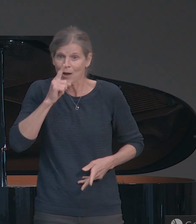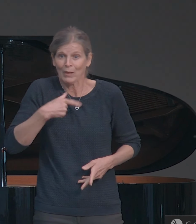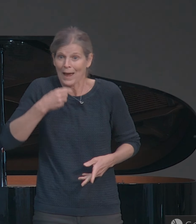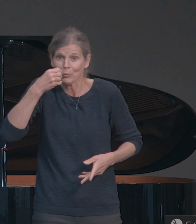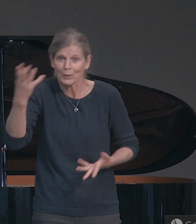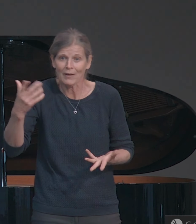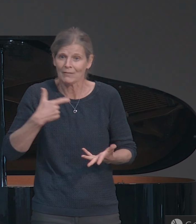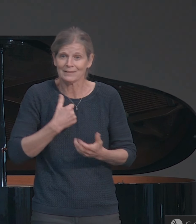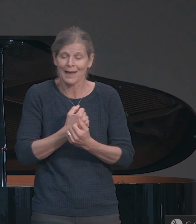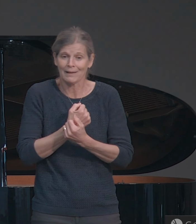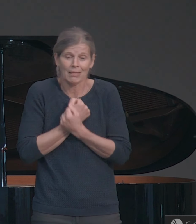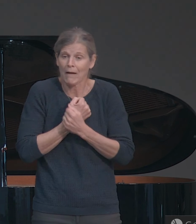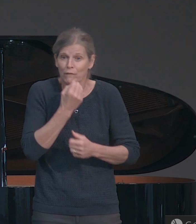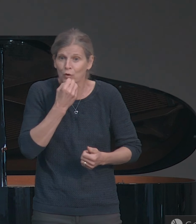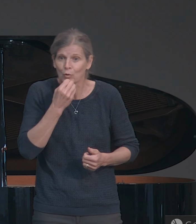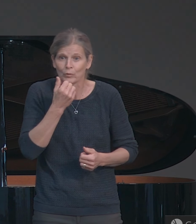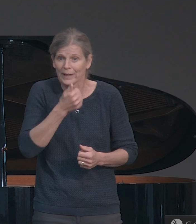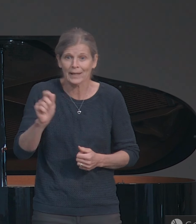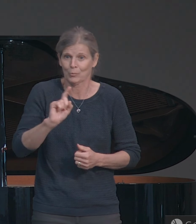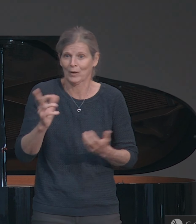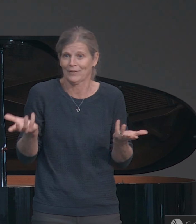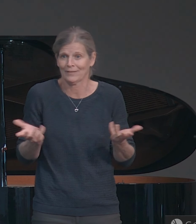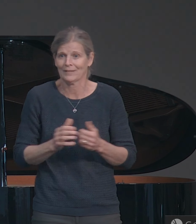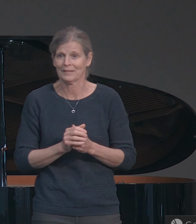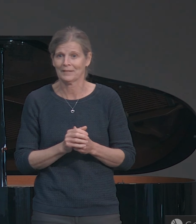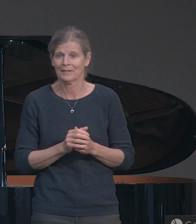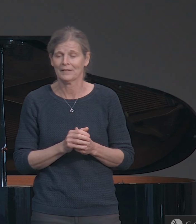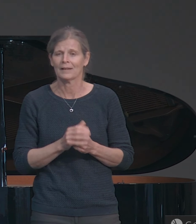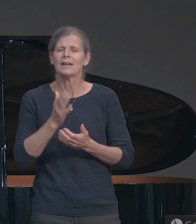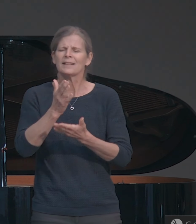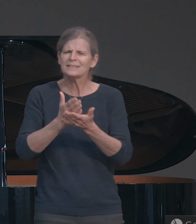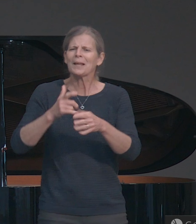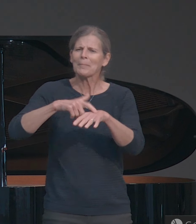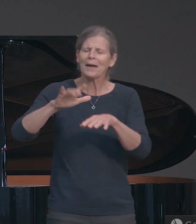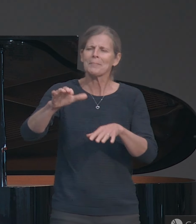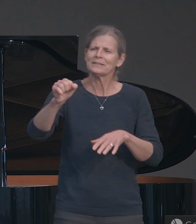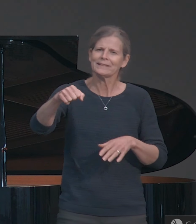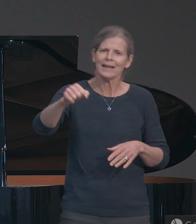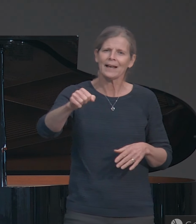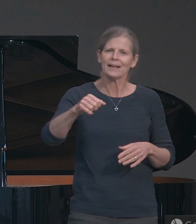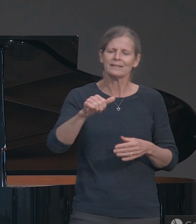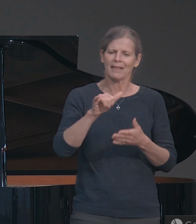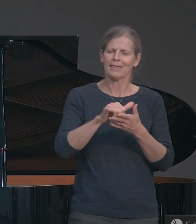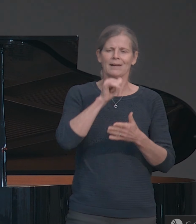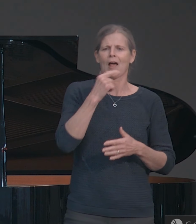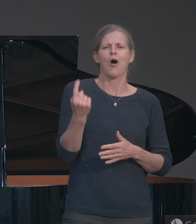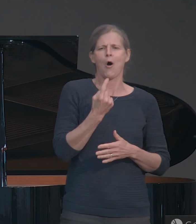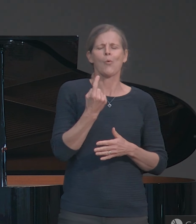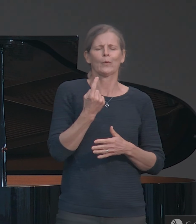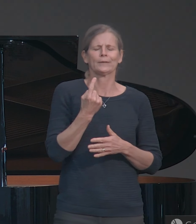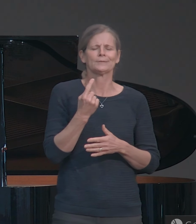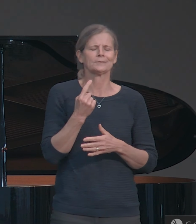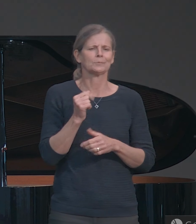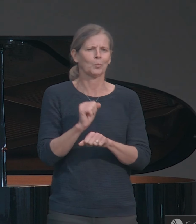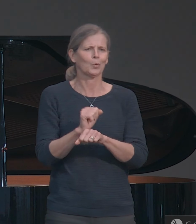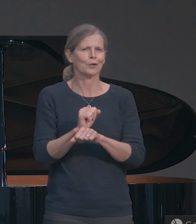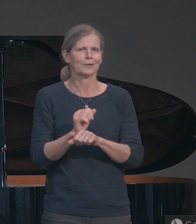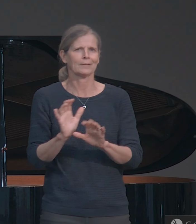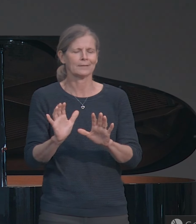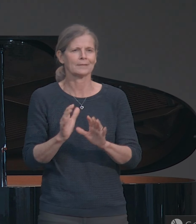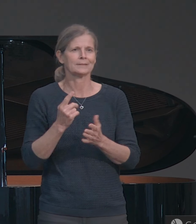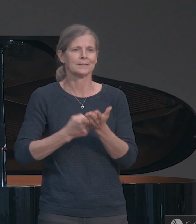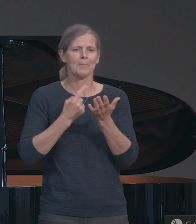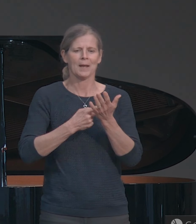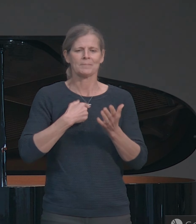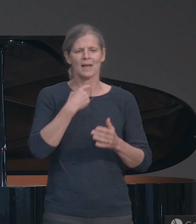like food. I'm indifferent to it. Now sometimes that doesn't always work out, right?